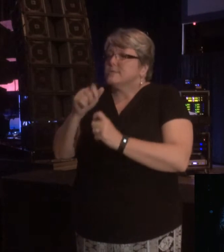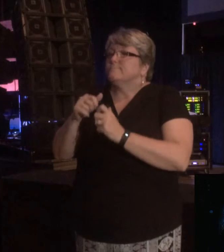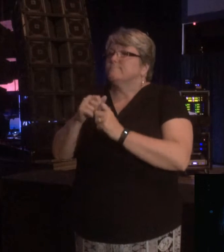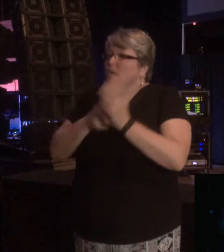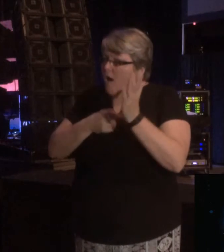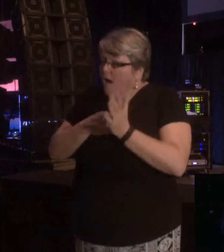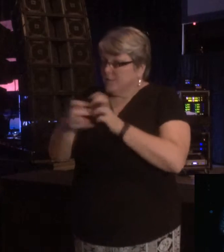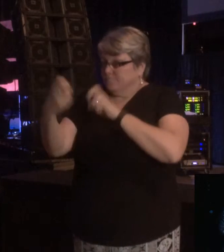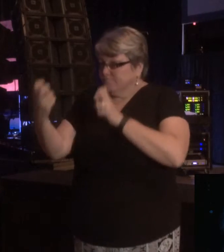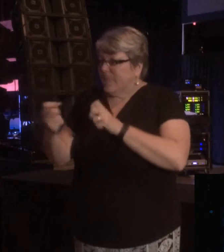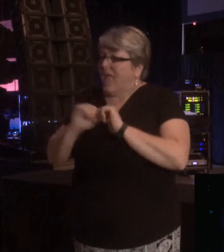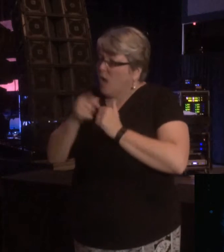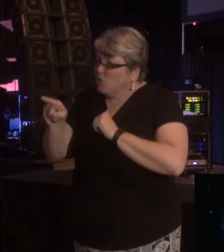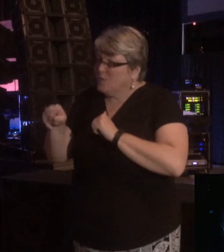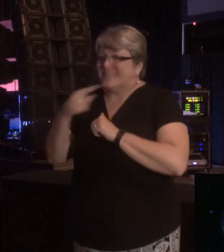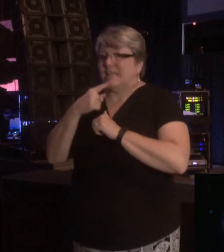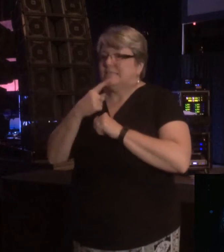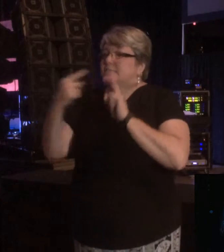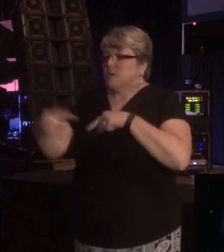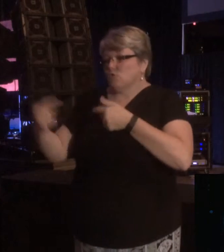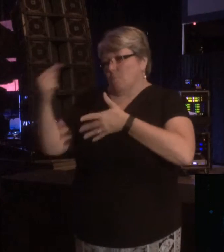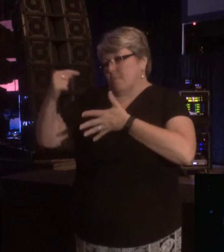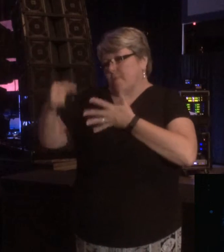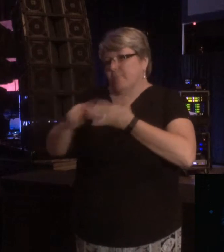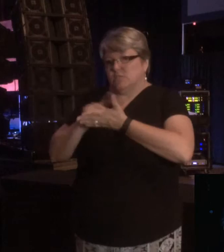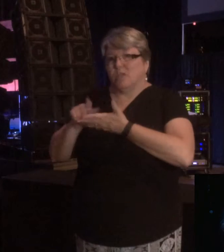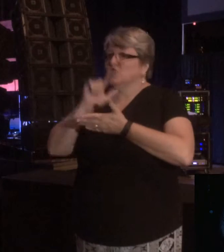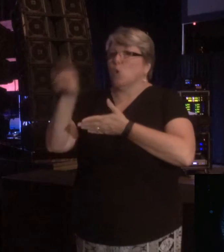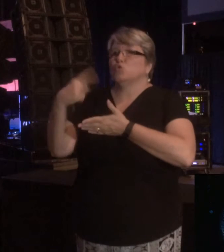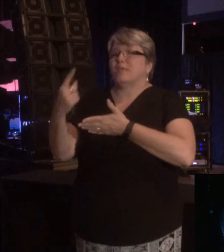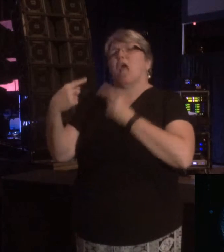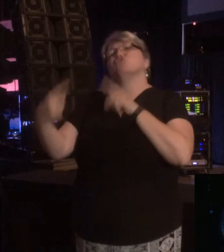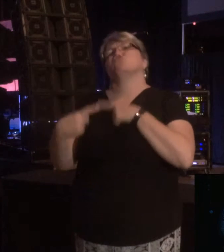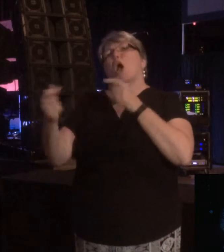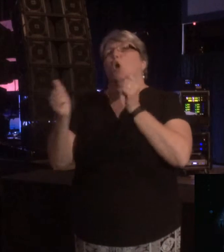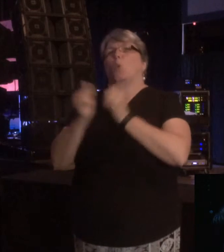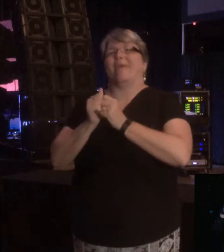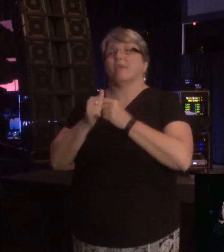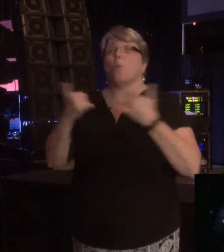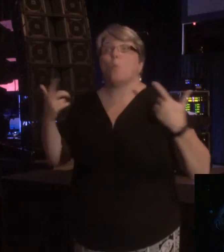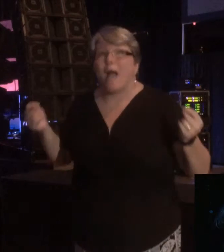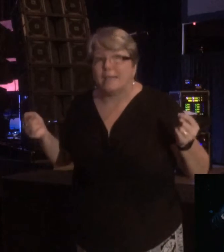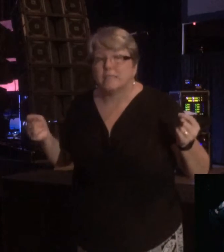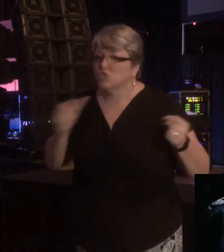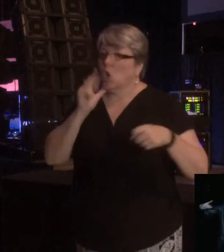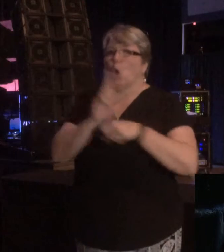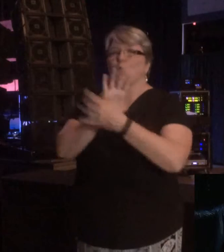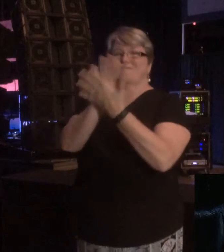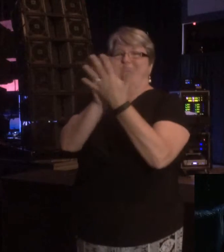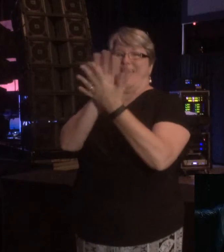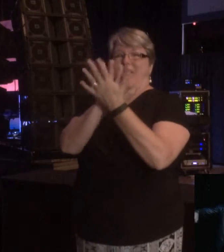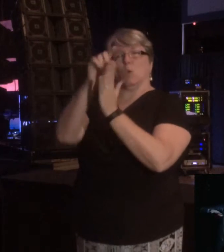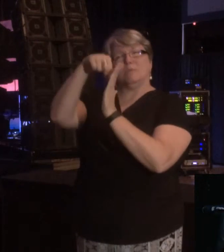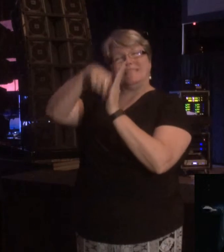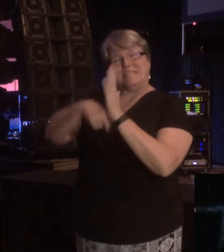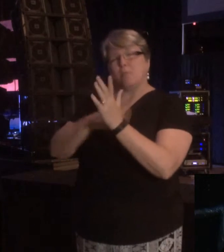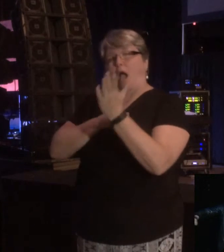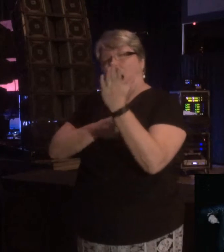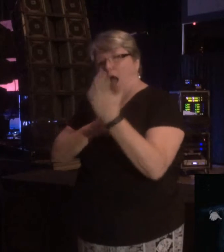you realize it's not the right thing. So you're having to let this thing called we die.